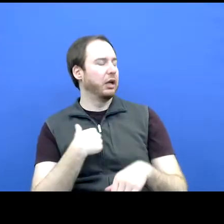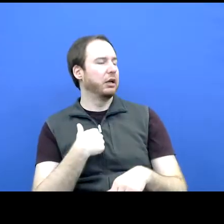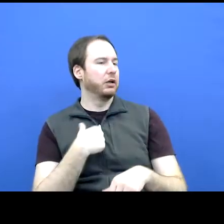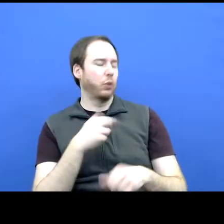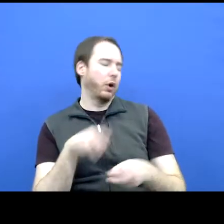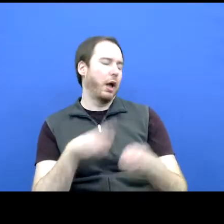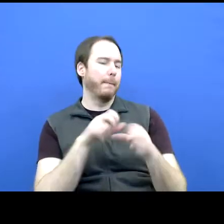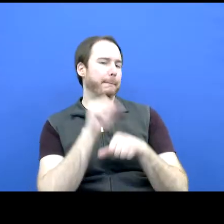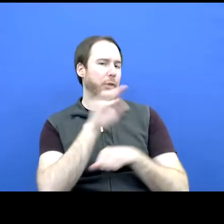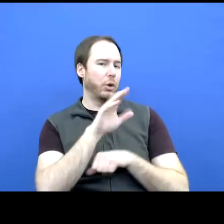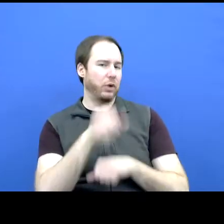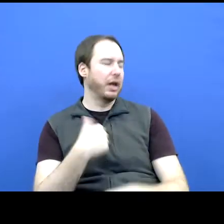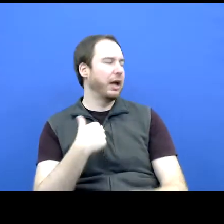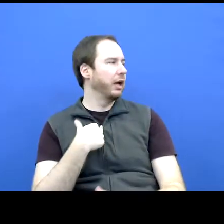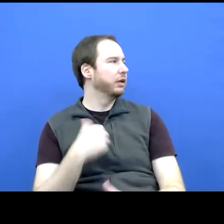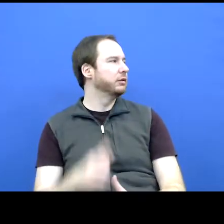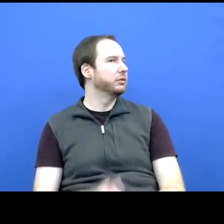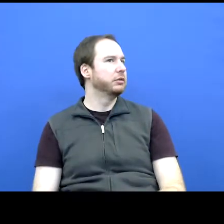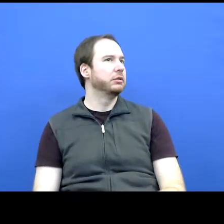it.